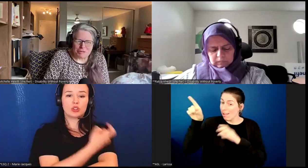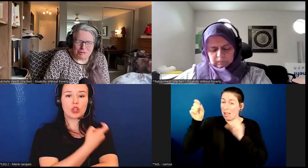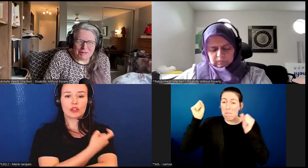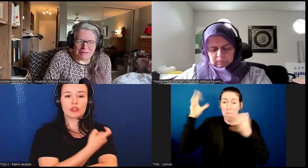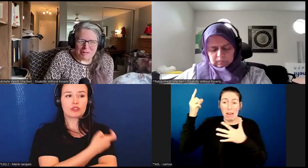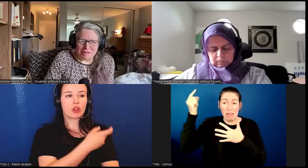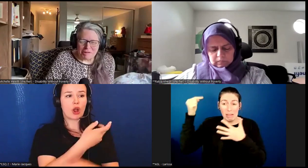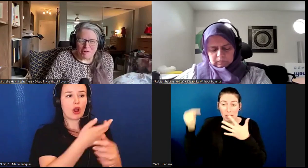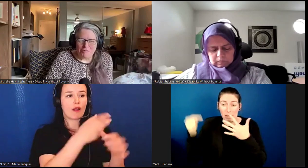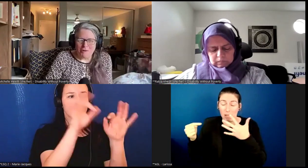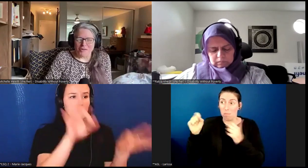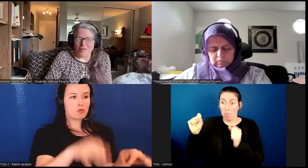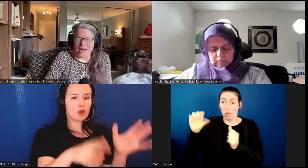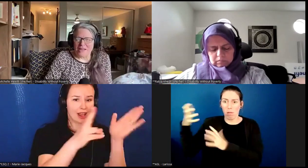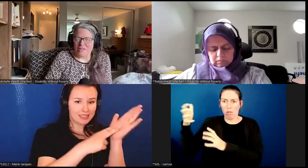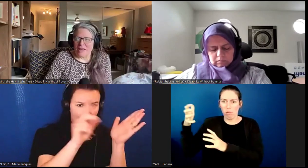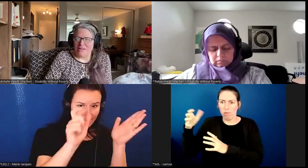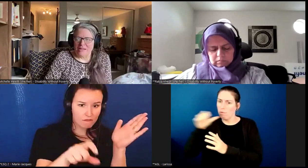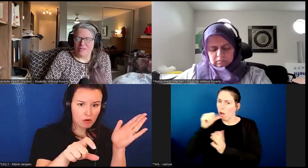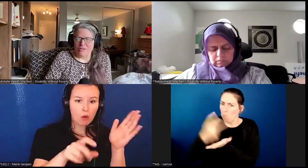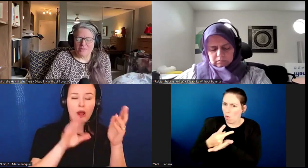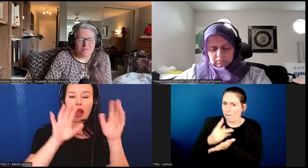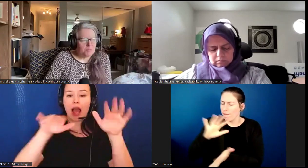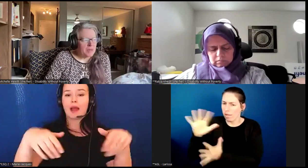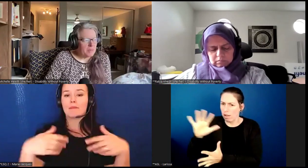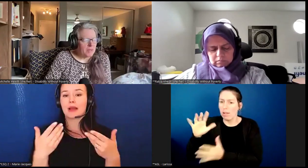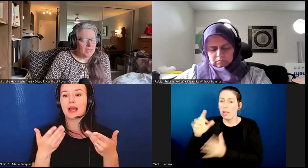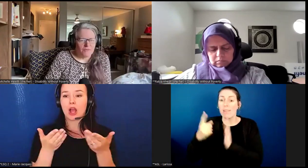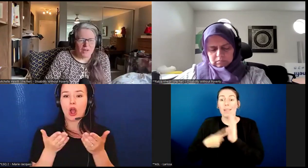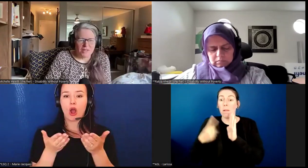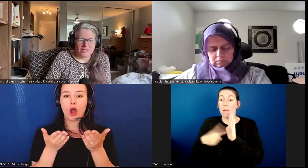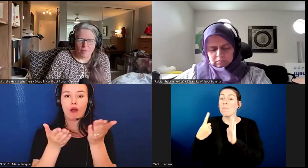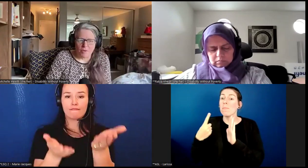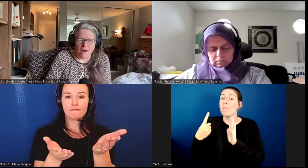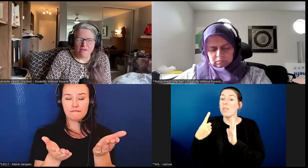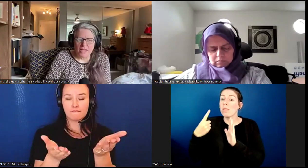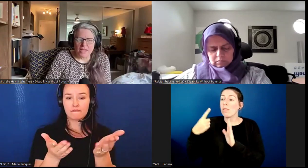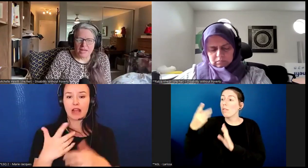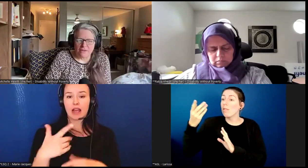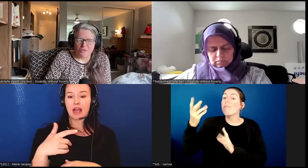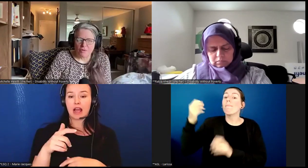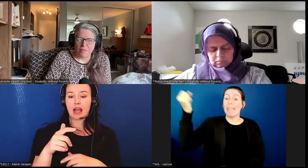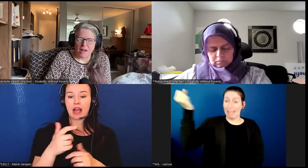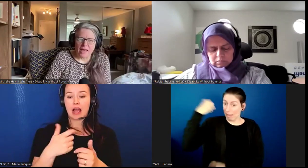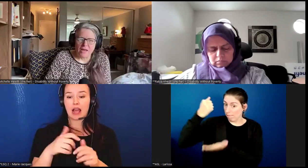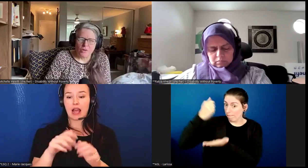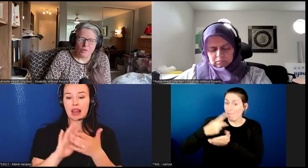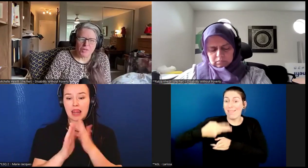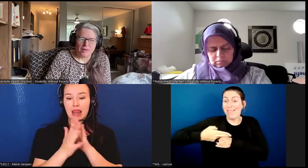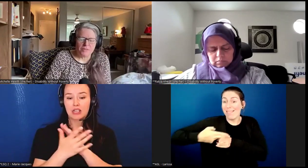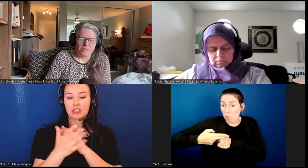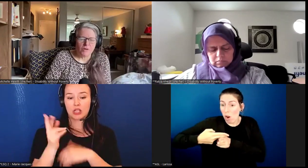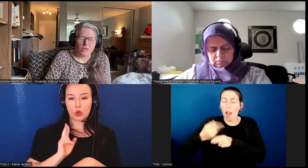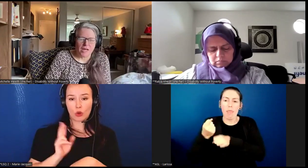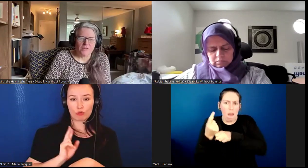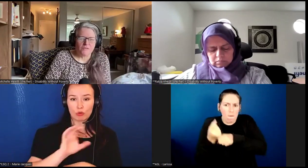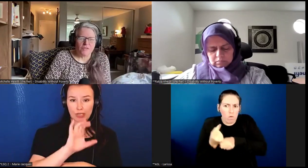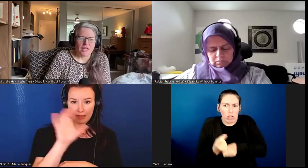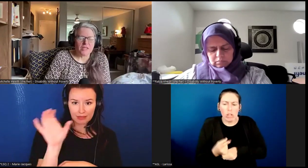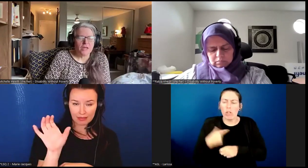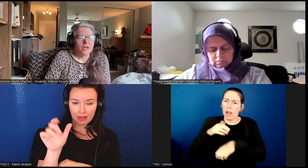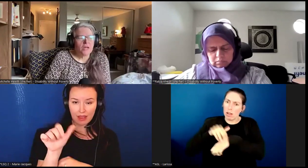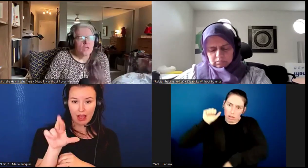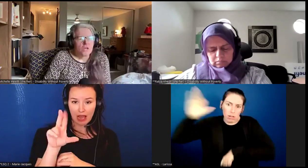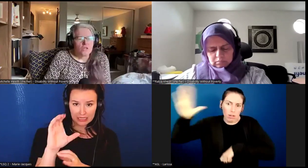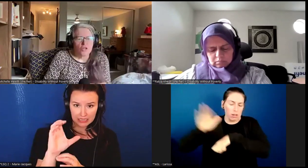things can go wrong there, and then sometimes people are given it temporarily and have to reapply it, and all kinds of